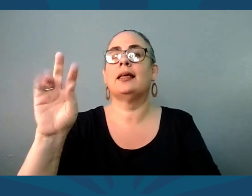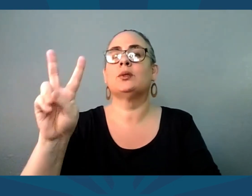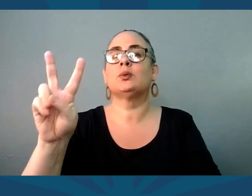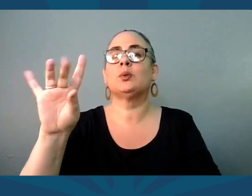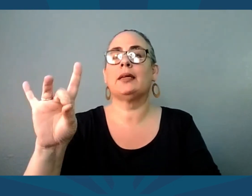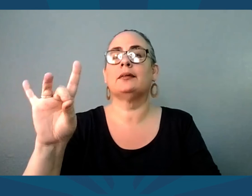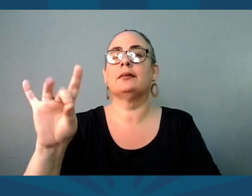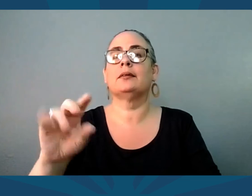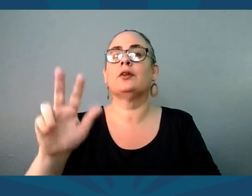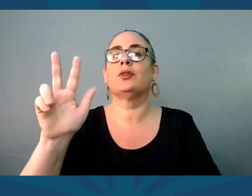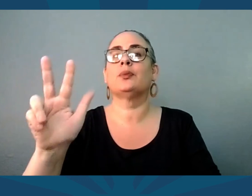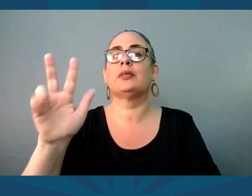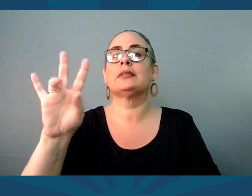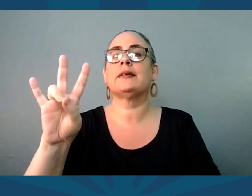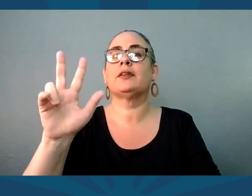TTY